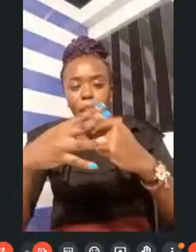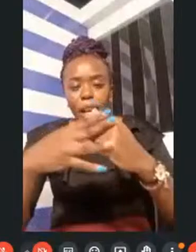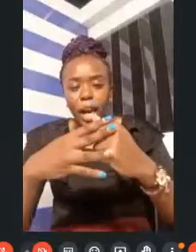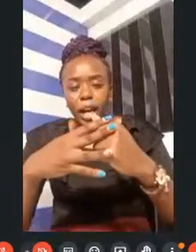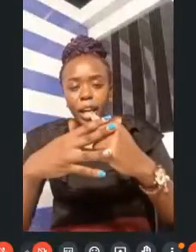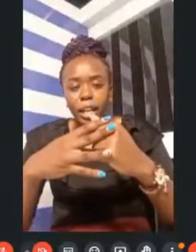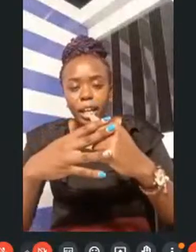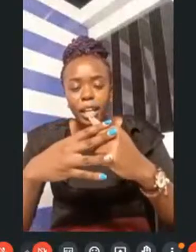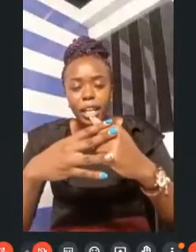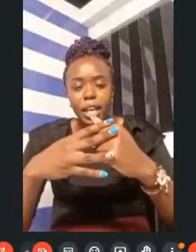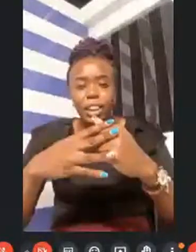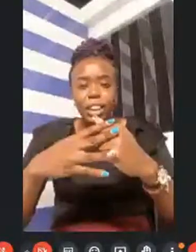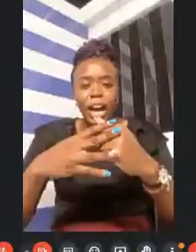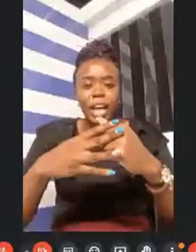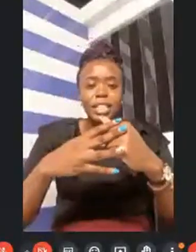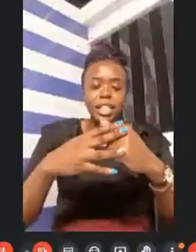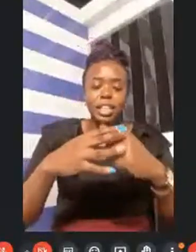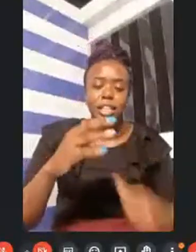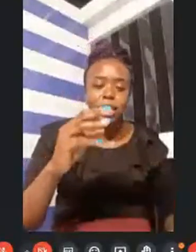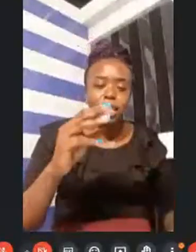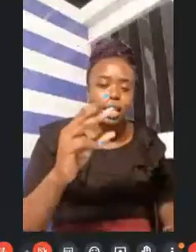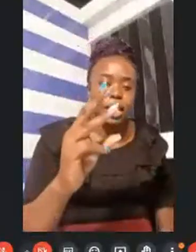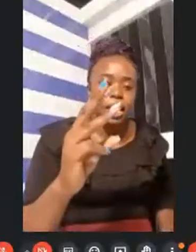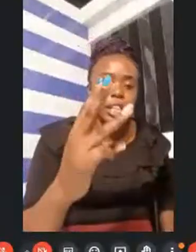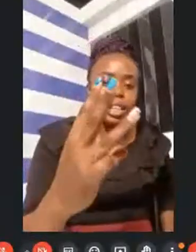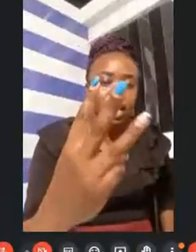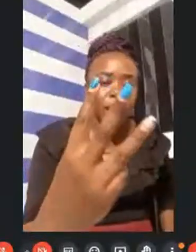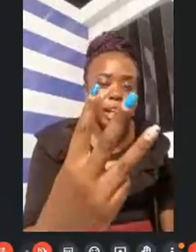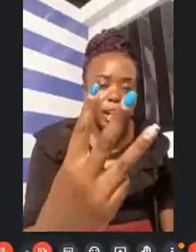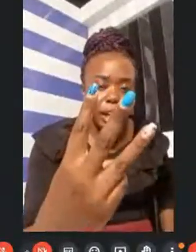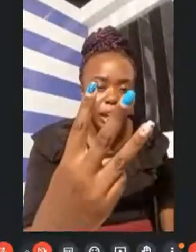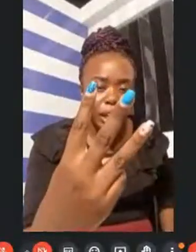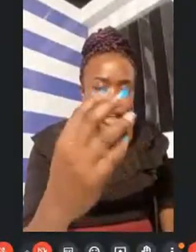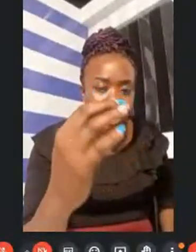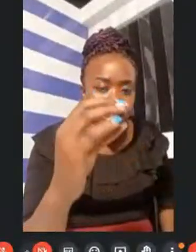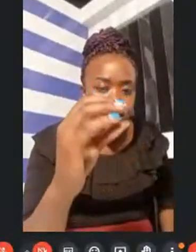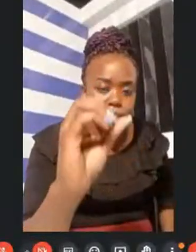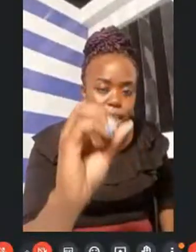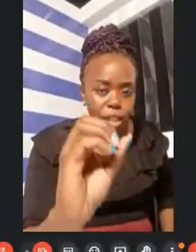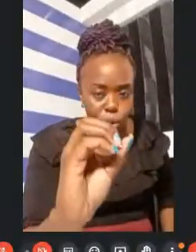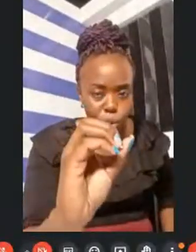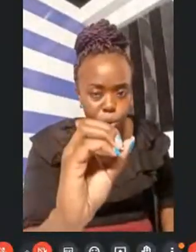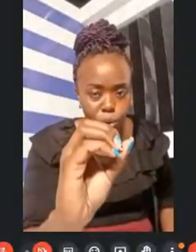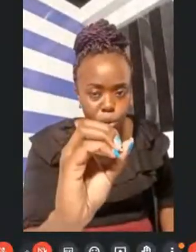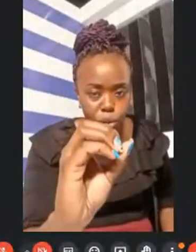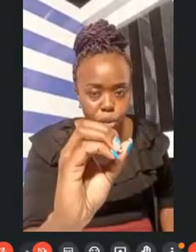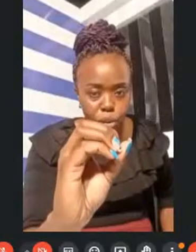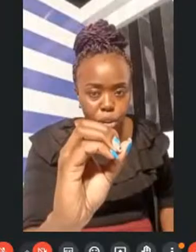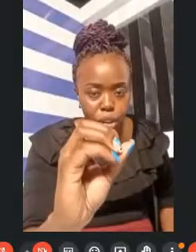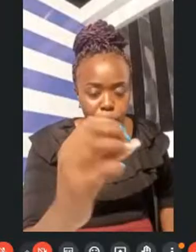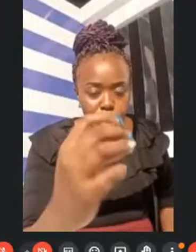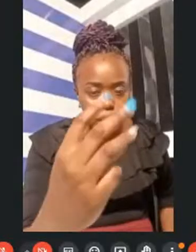2 and 9. 30, 3, 0.